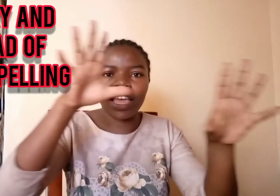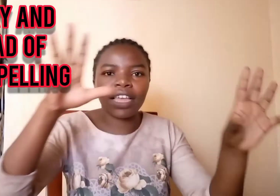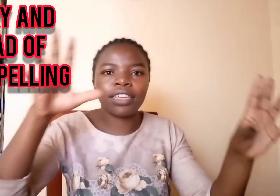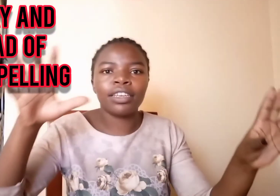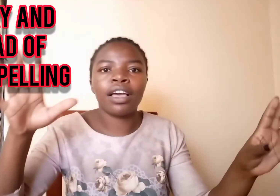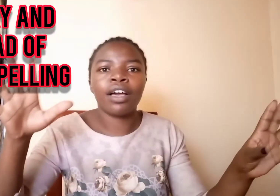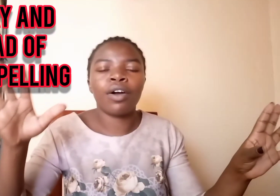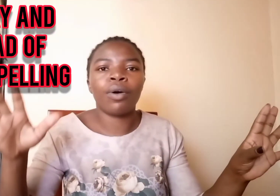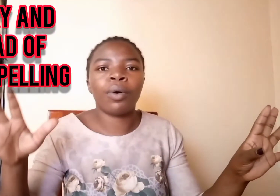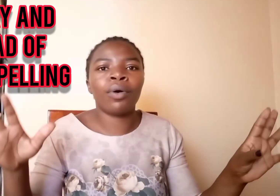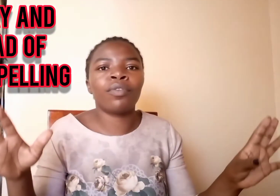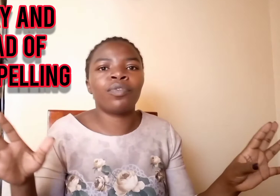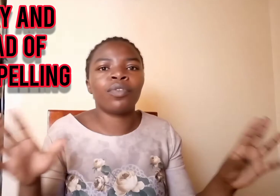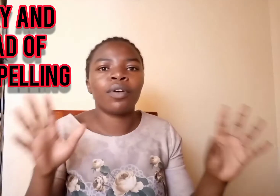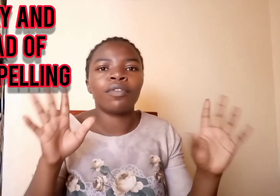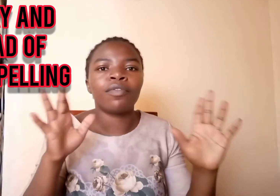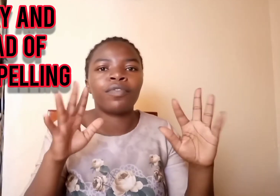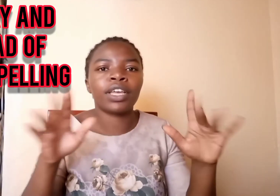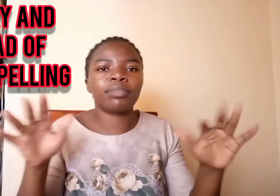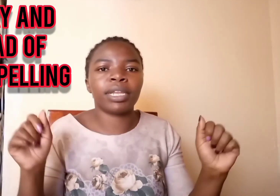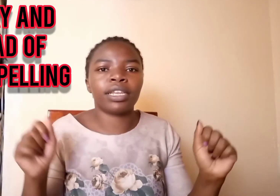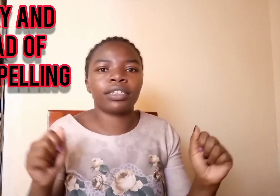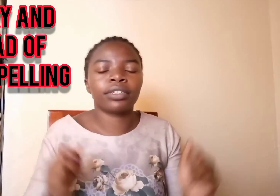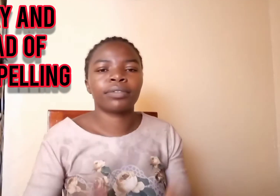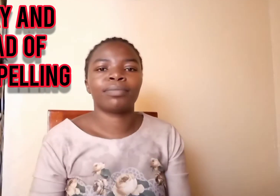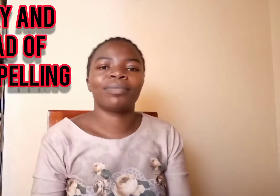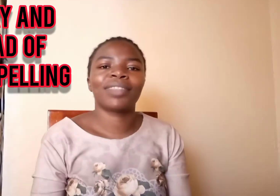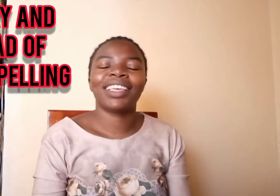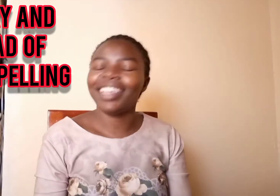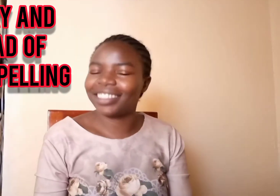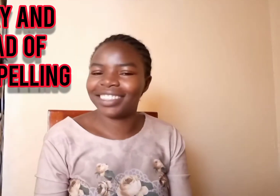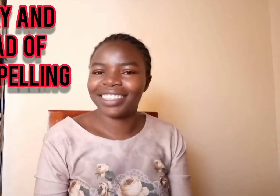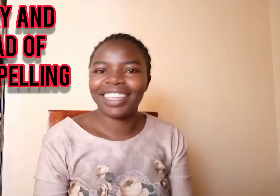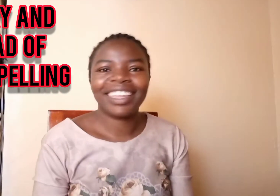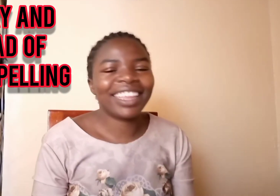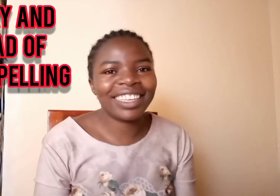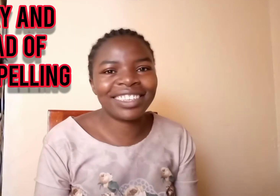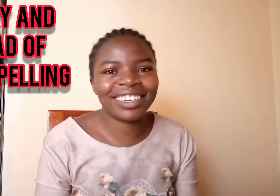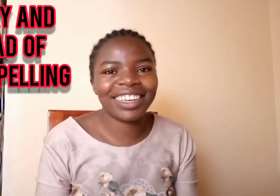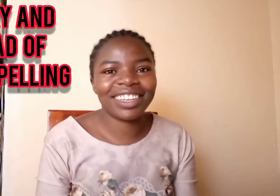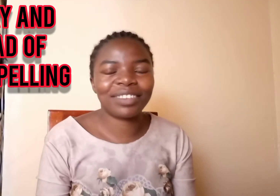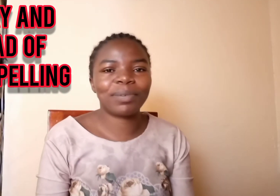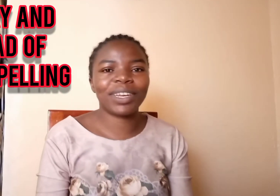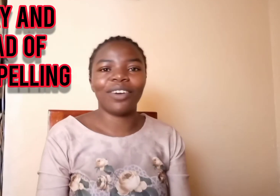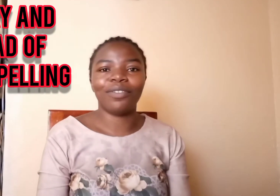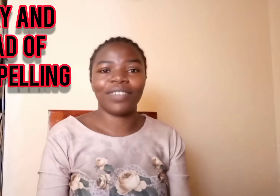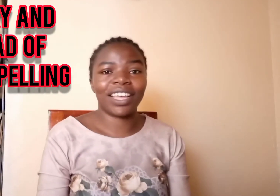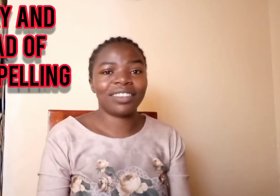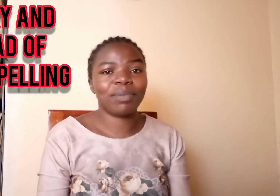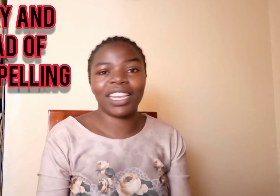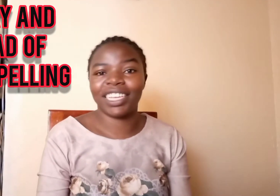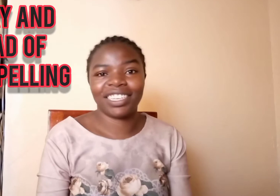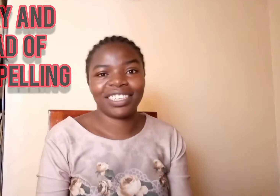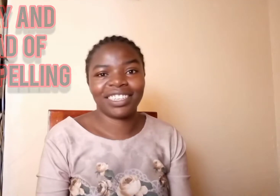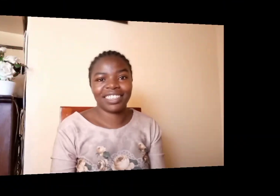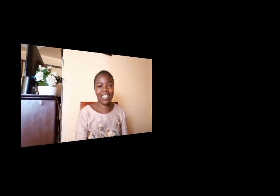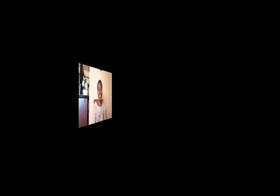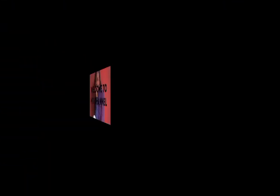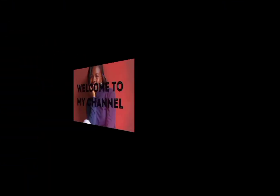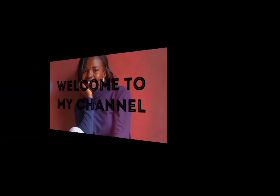spread of fingerspelling. Yes, the history and spread of fingerspelling.